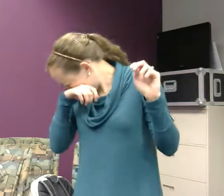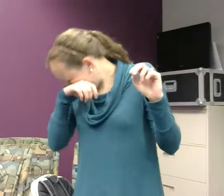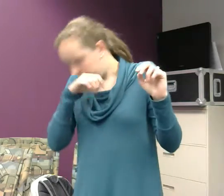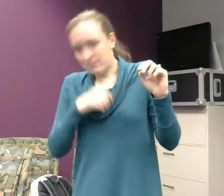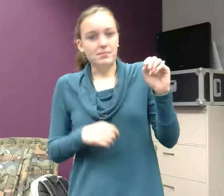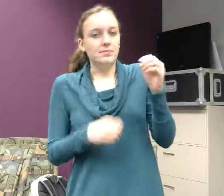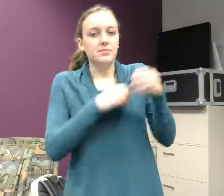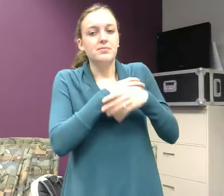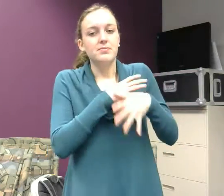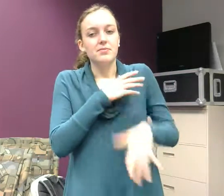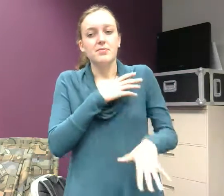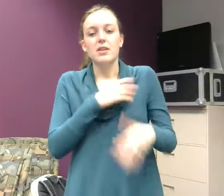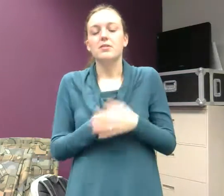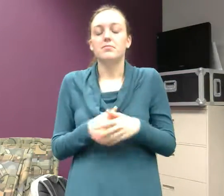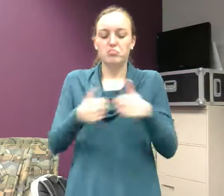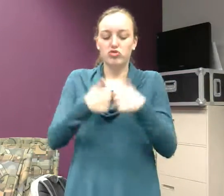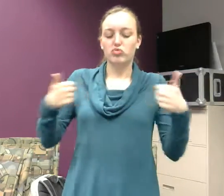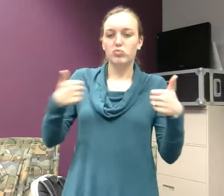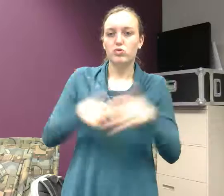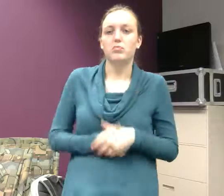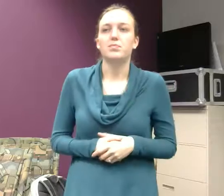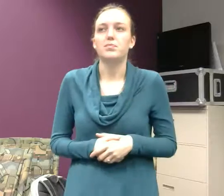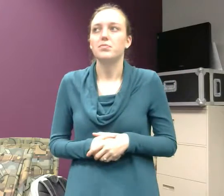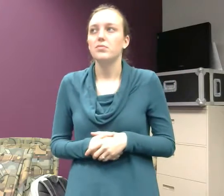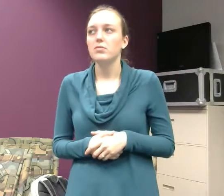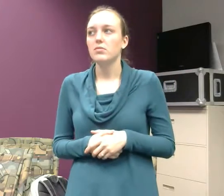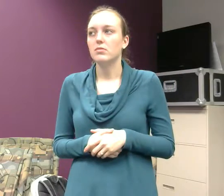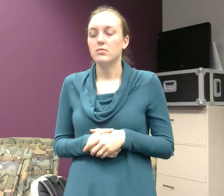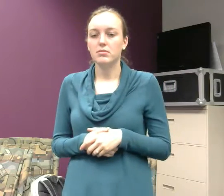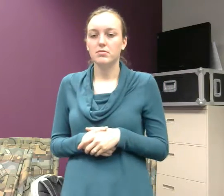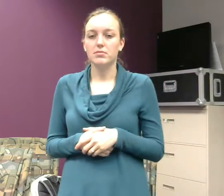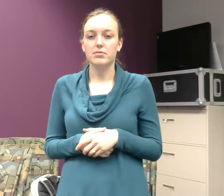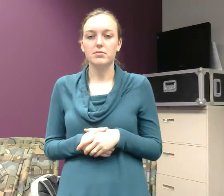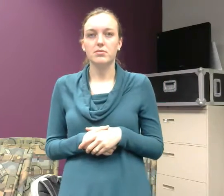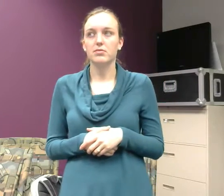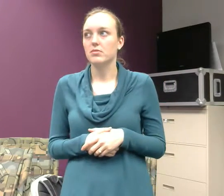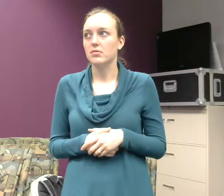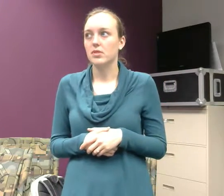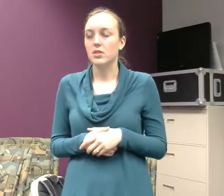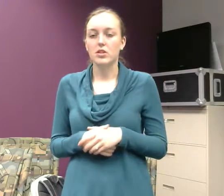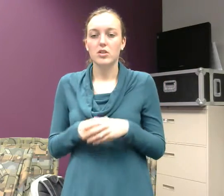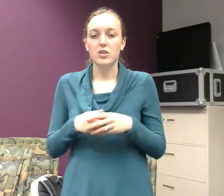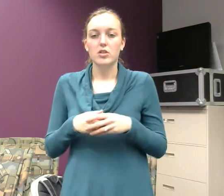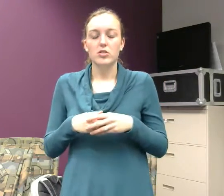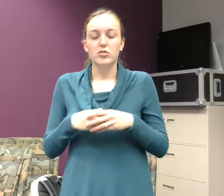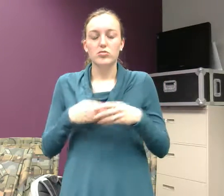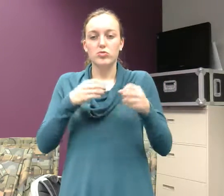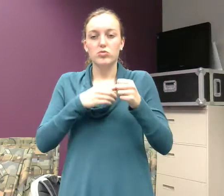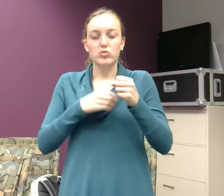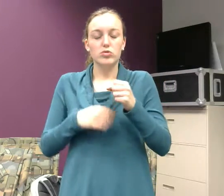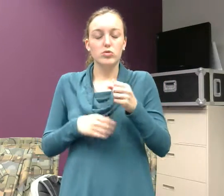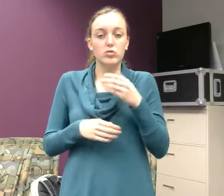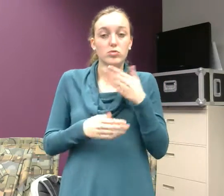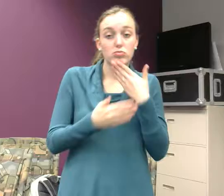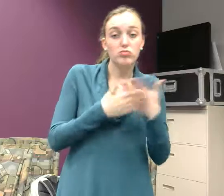separate, and it sends all of the blood to our muscles and to our body when